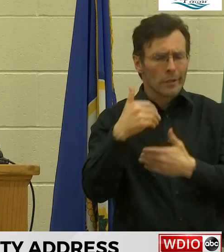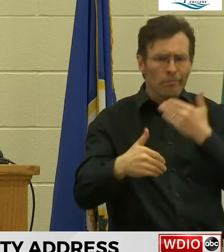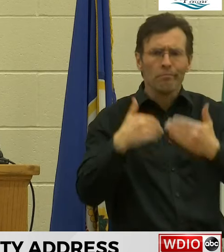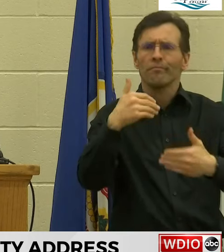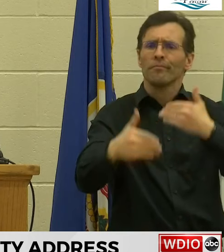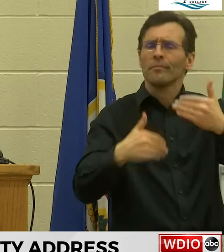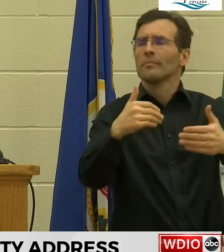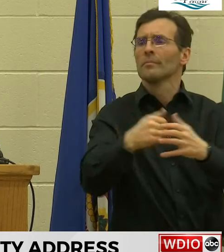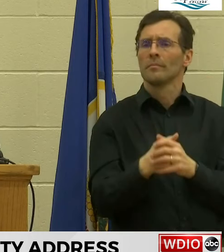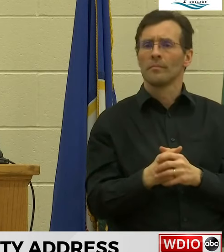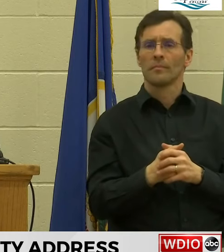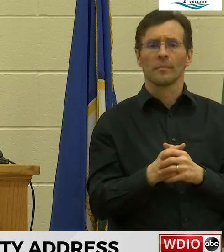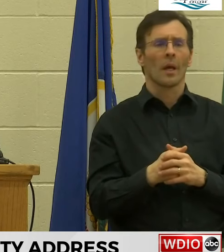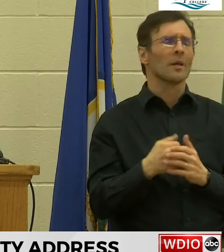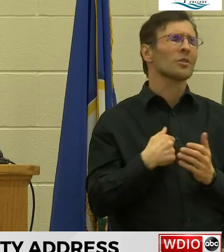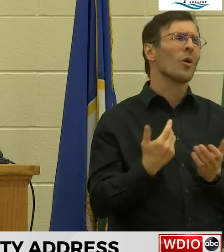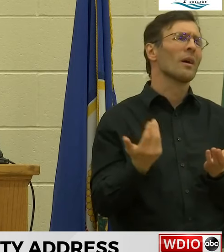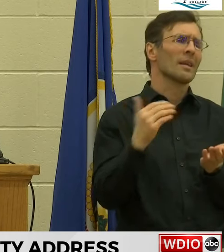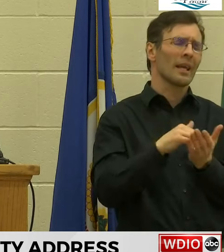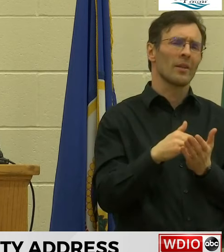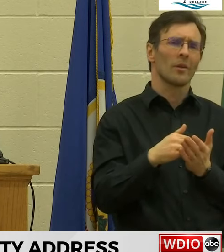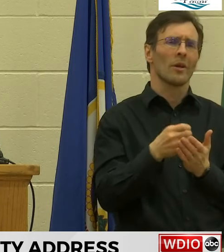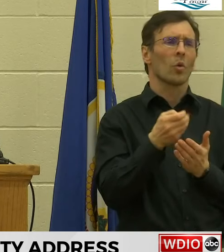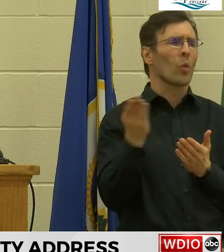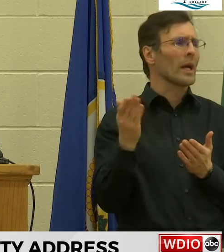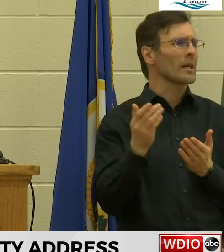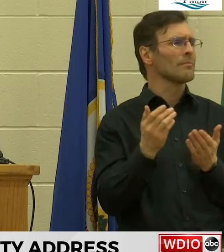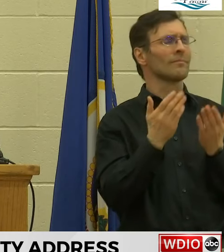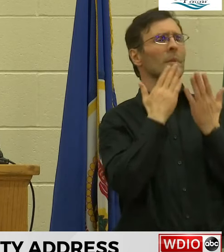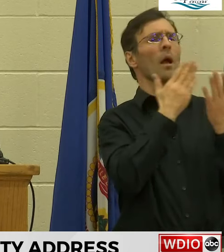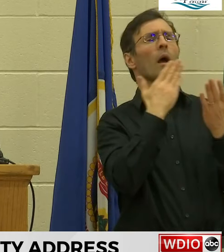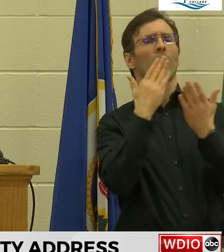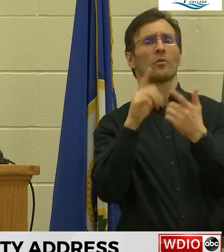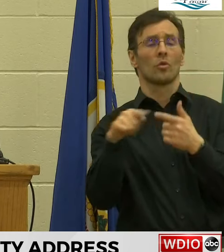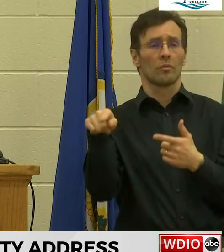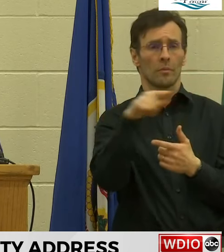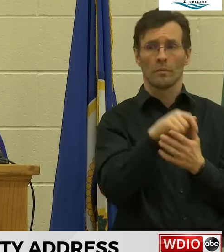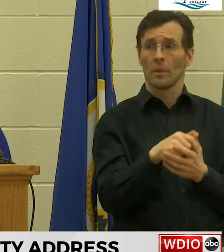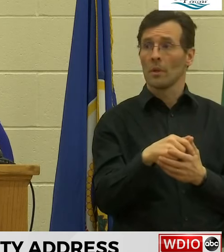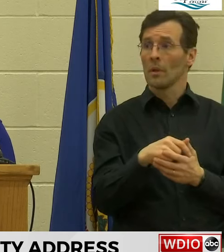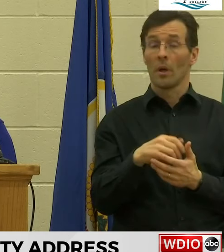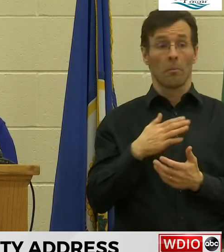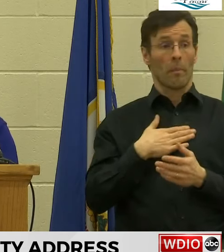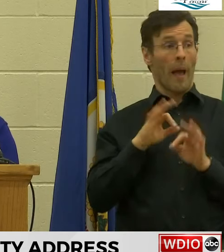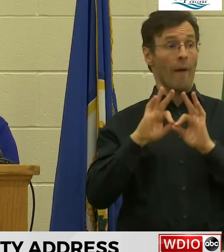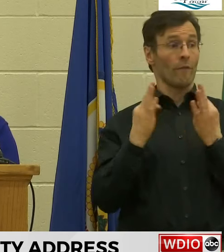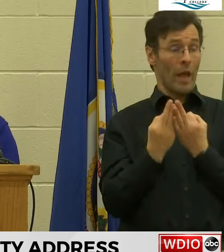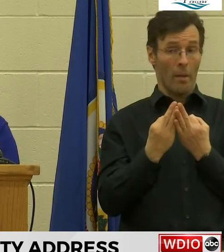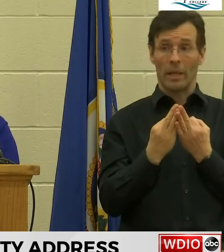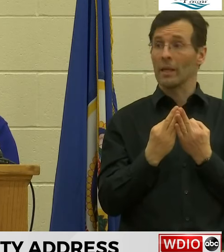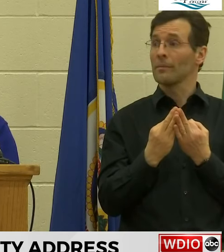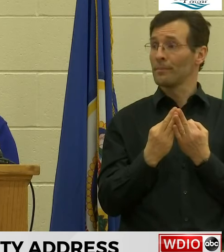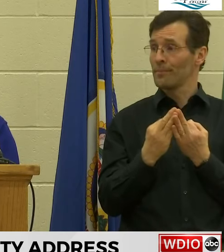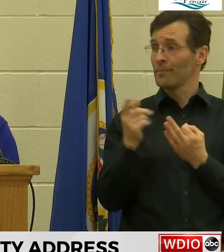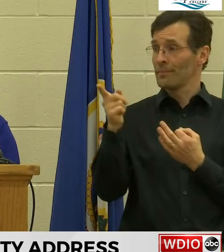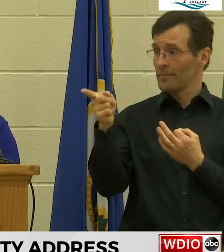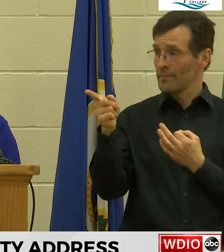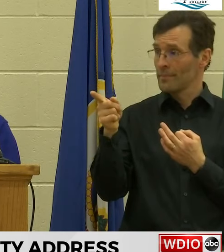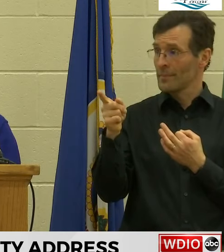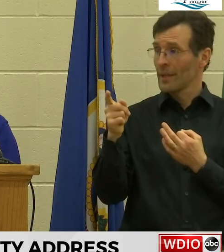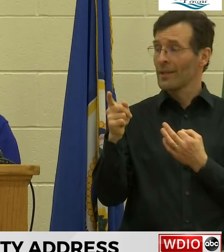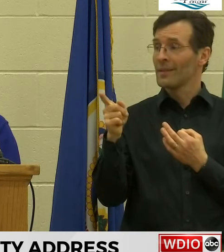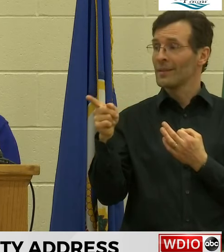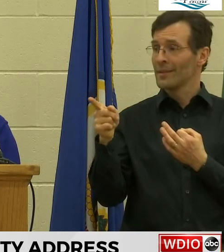way. So I want to give just a couple of quick shout outs. One is to my family, because they